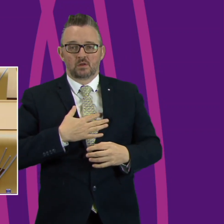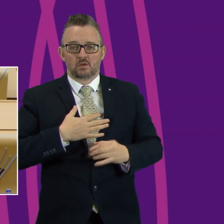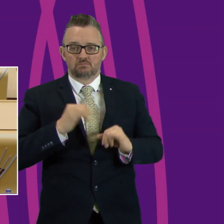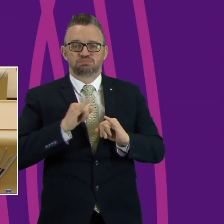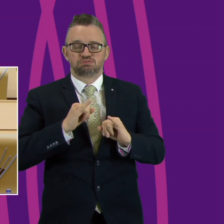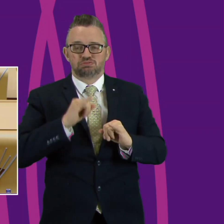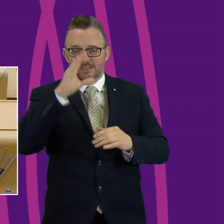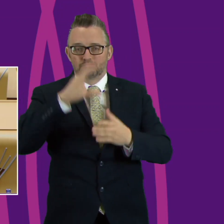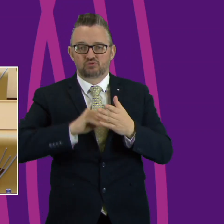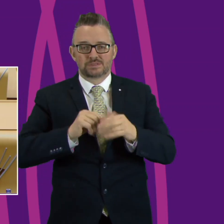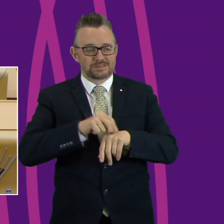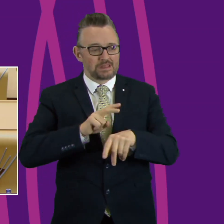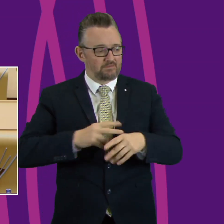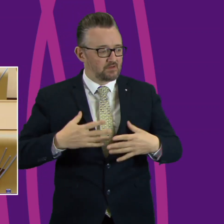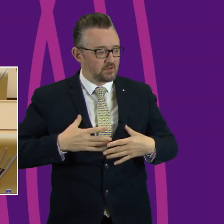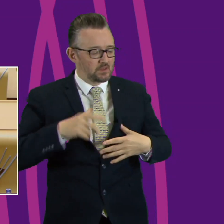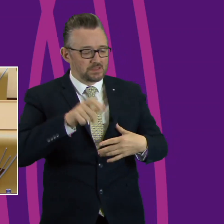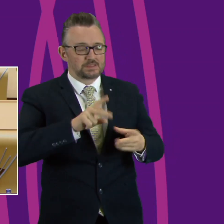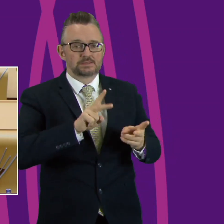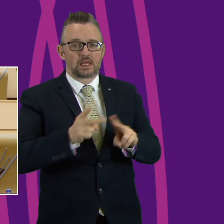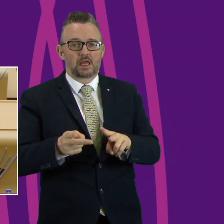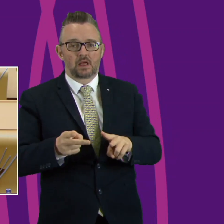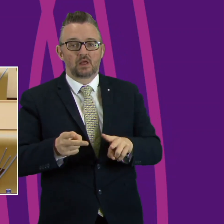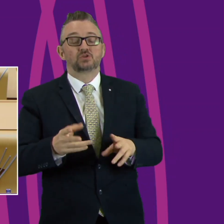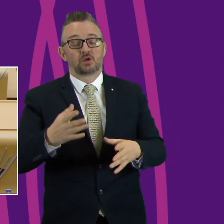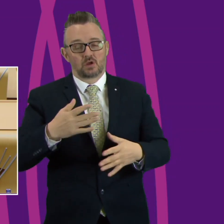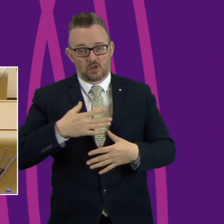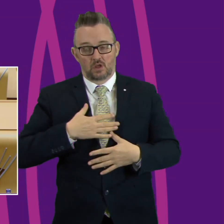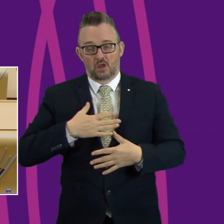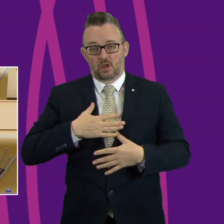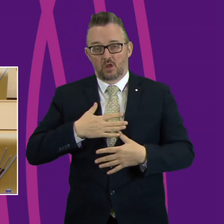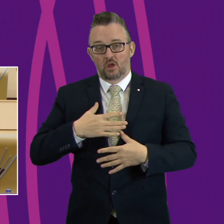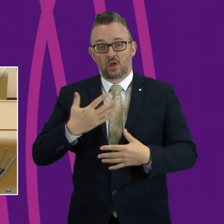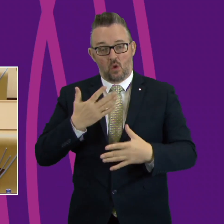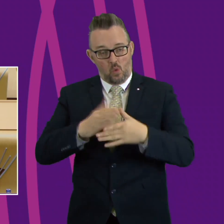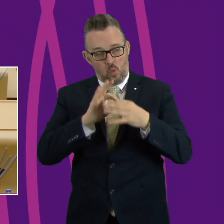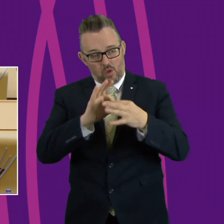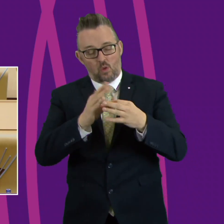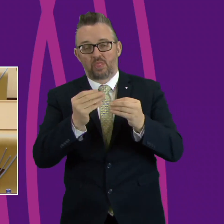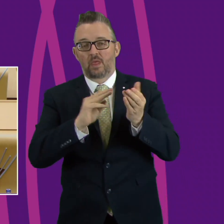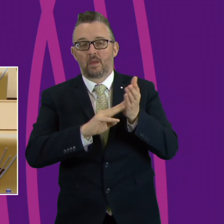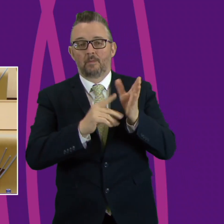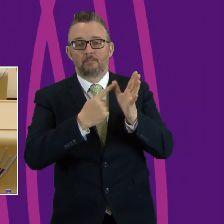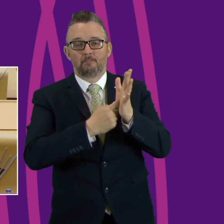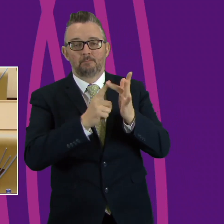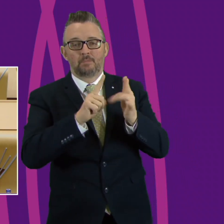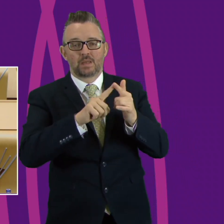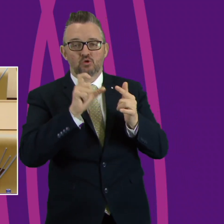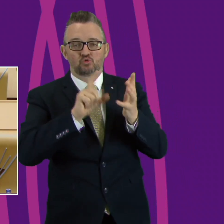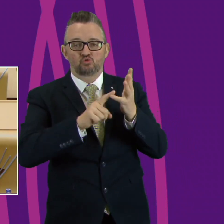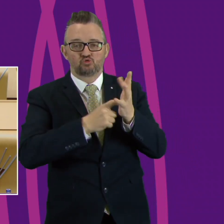experience for many staff in health and in social care. So we are working with Marie Curie, with Scottish